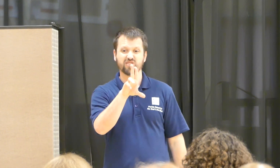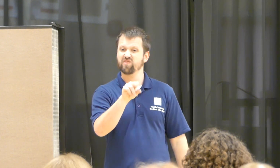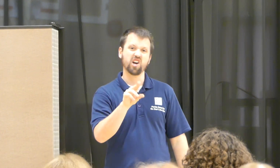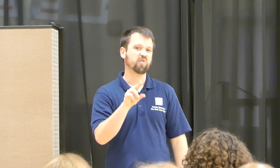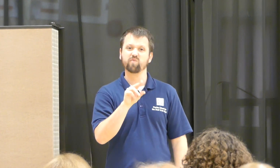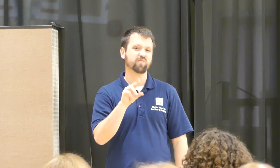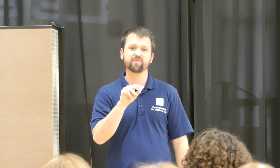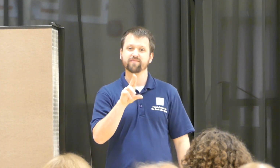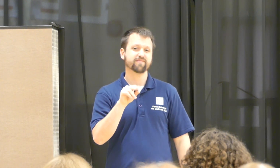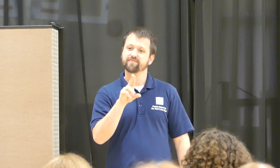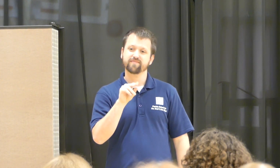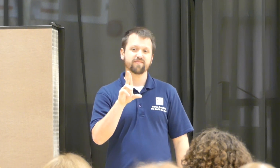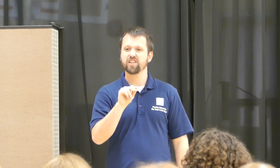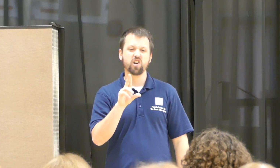No.